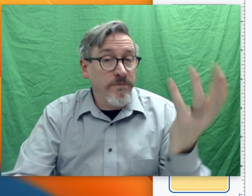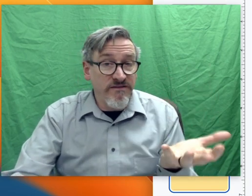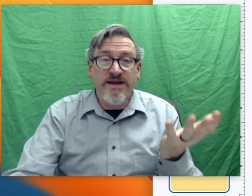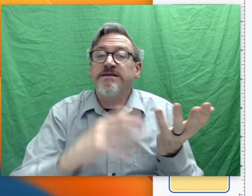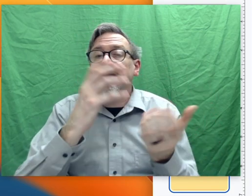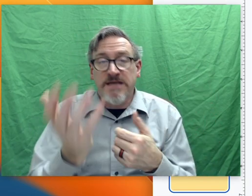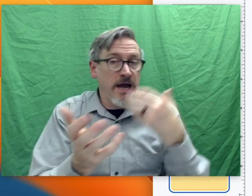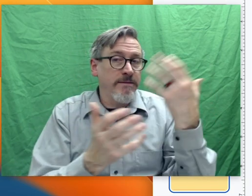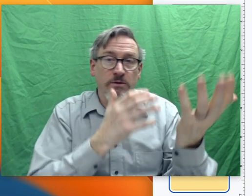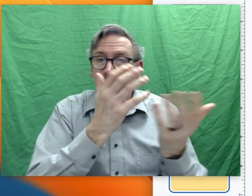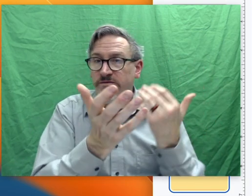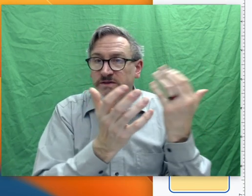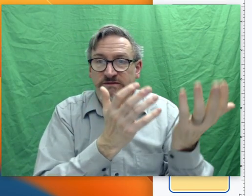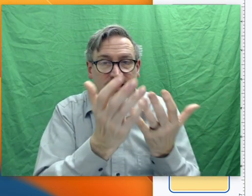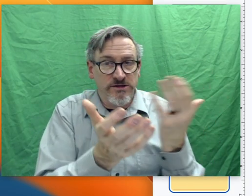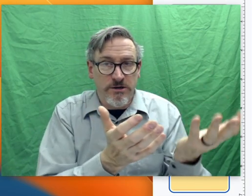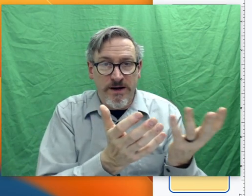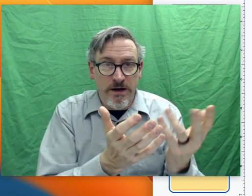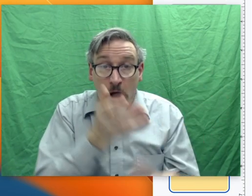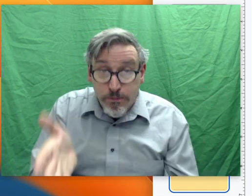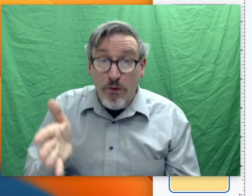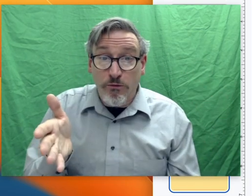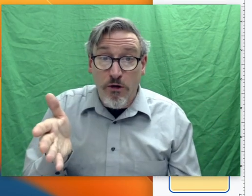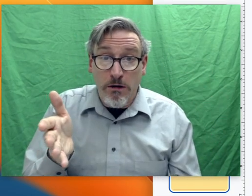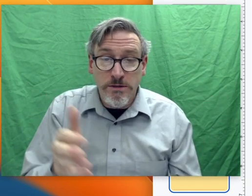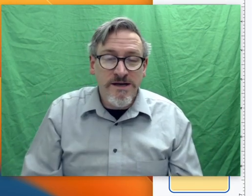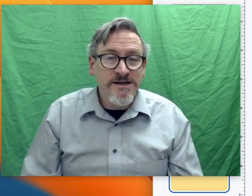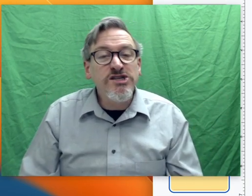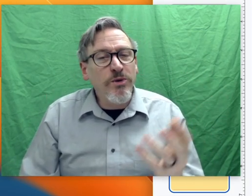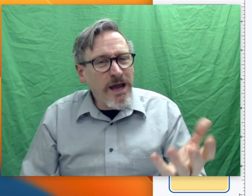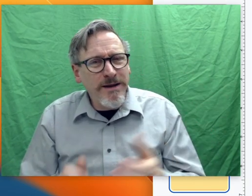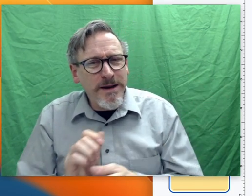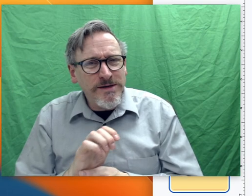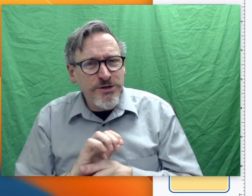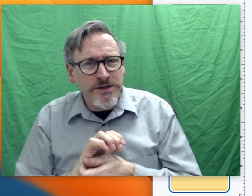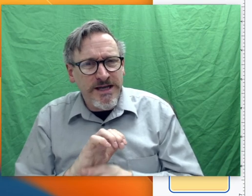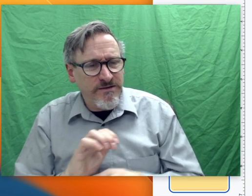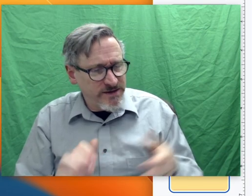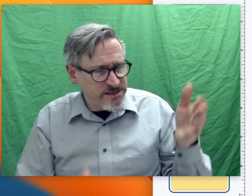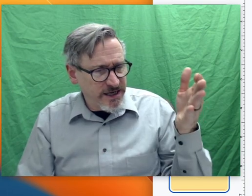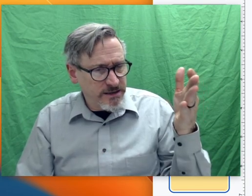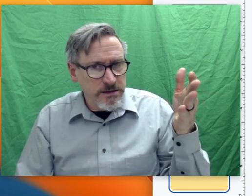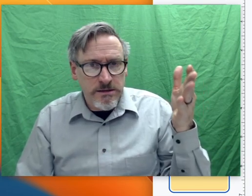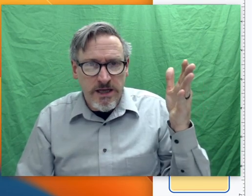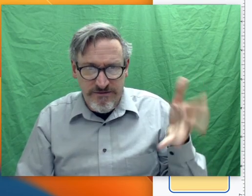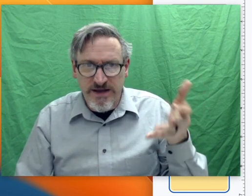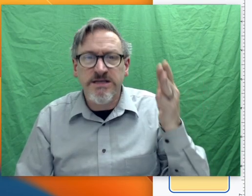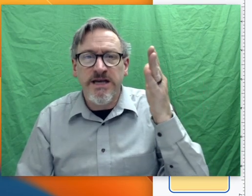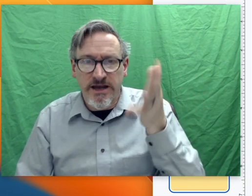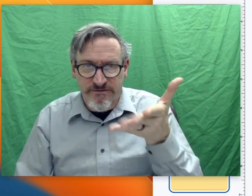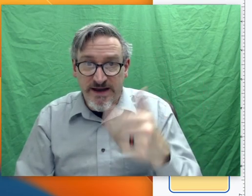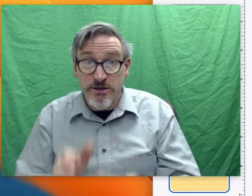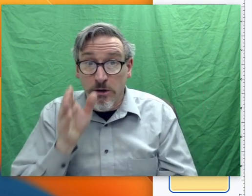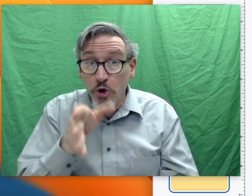So event, time, whatever the factors are about it, boom, wrong. So in many ways, you can think of it's like